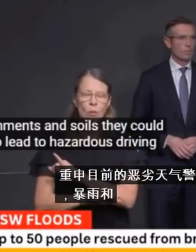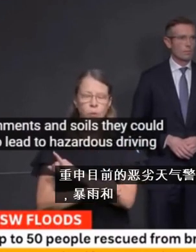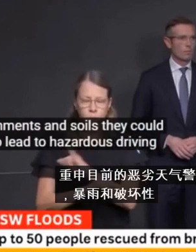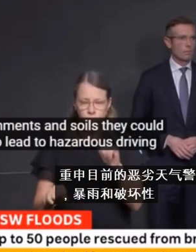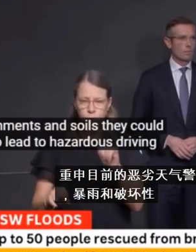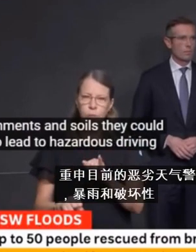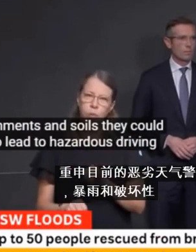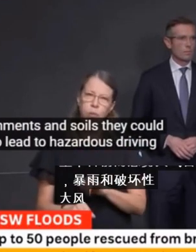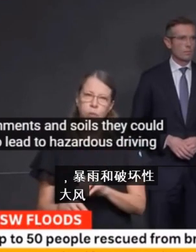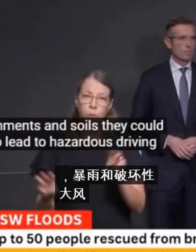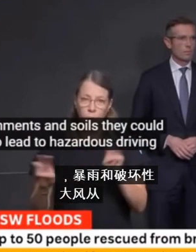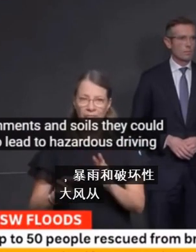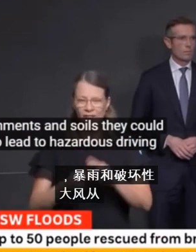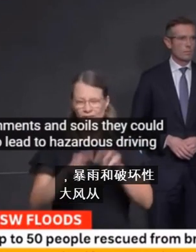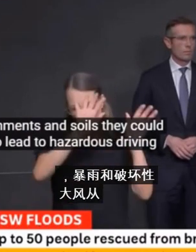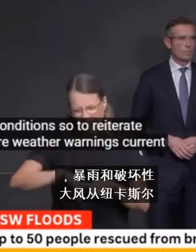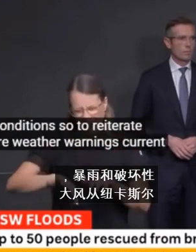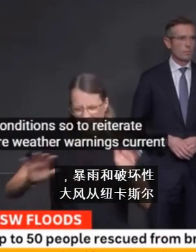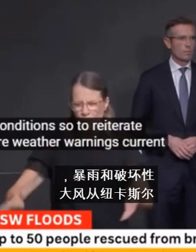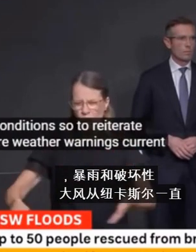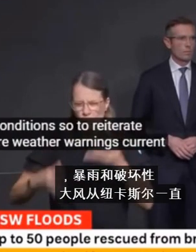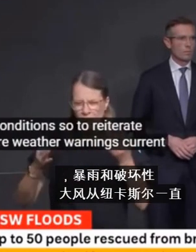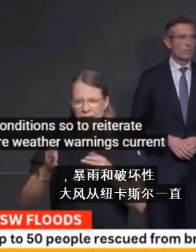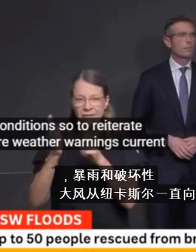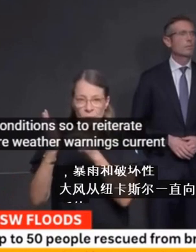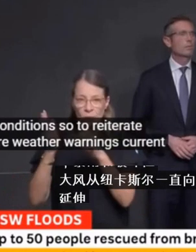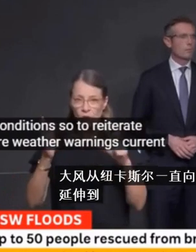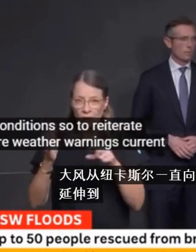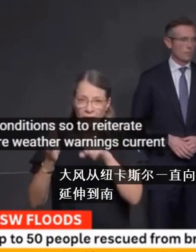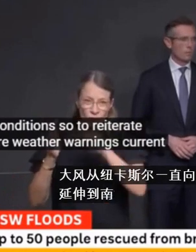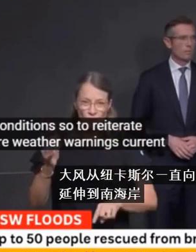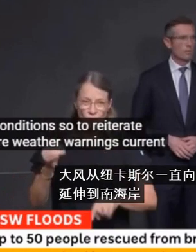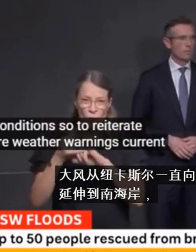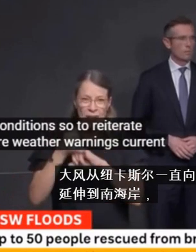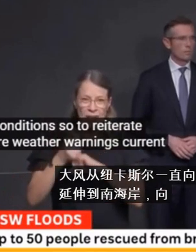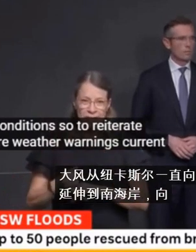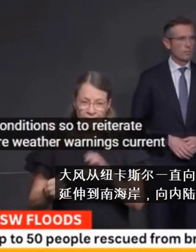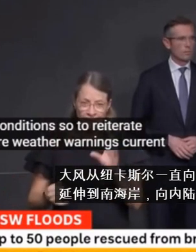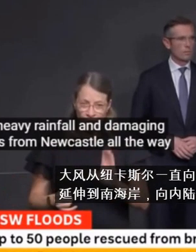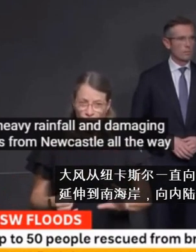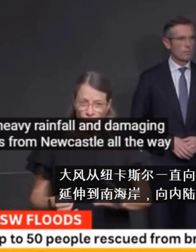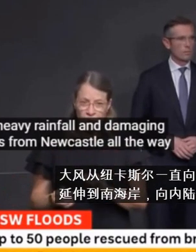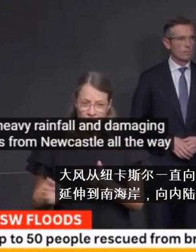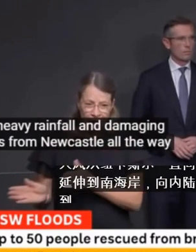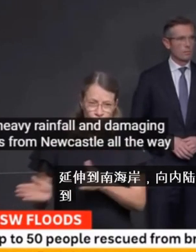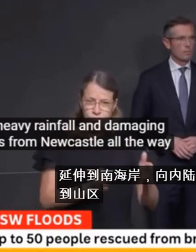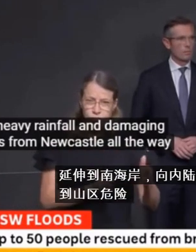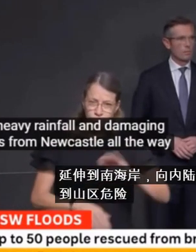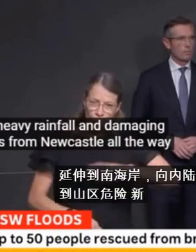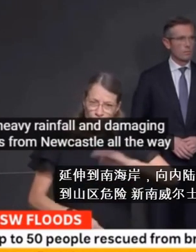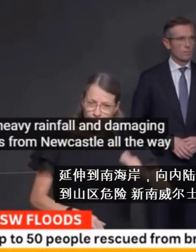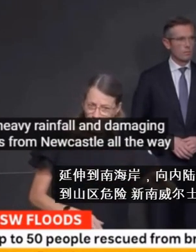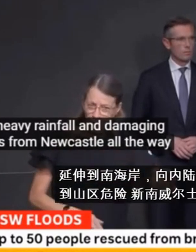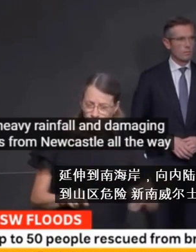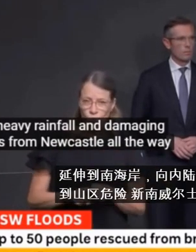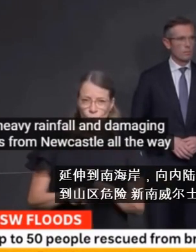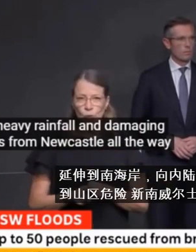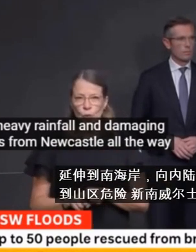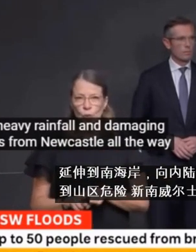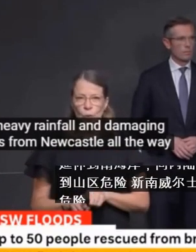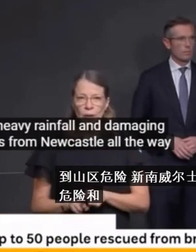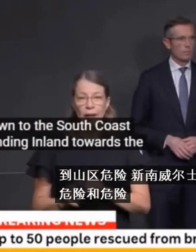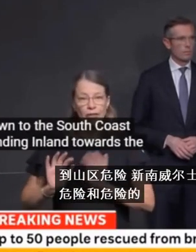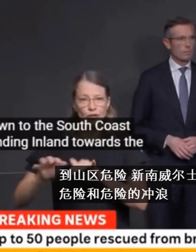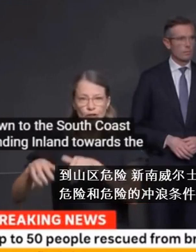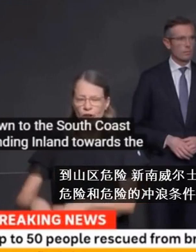heavy rainfall and damaging winds from Newcastle all the way down to the south coast, extending inland towards the hills. Hazardous surf